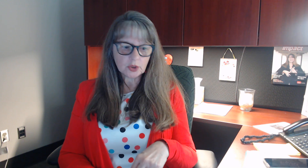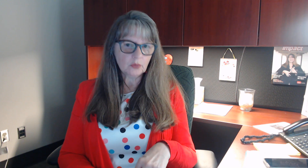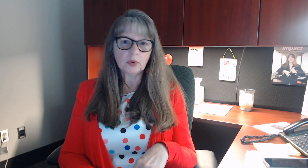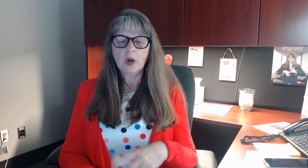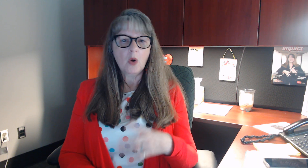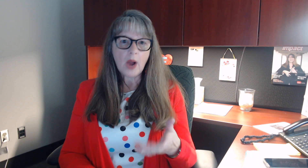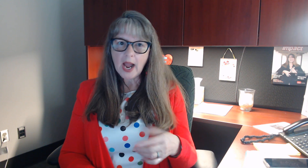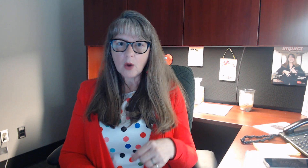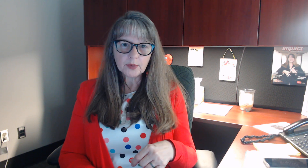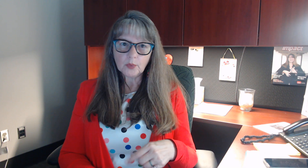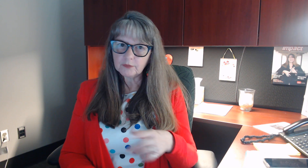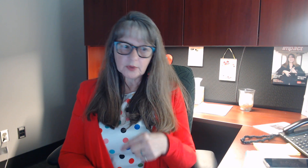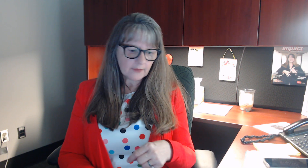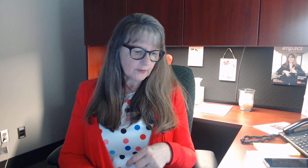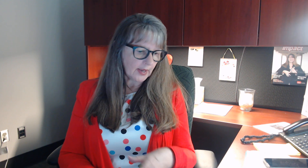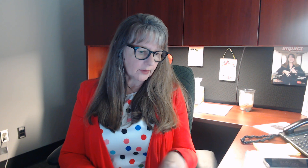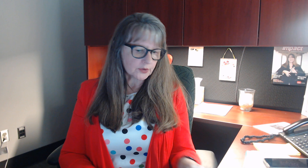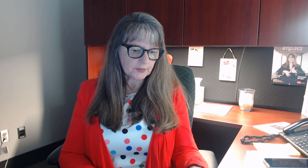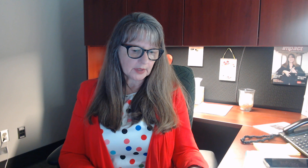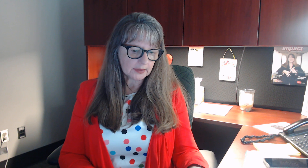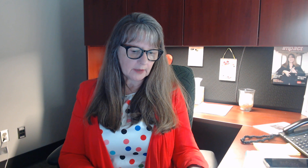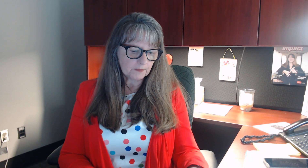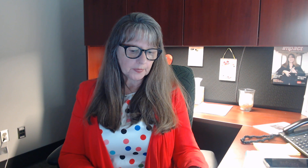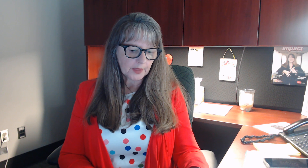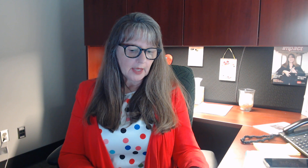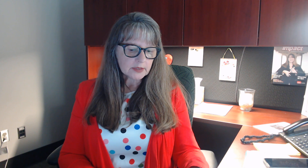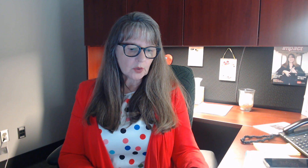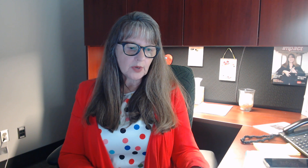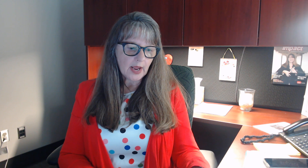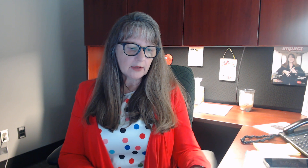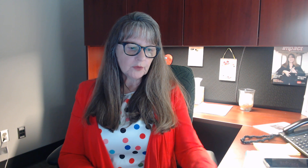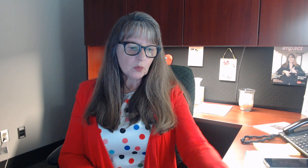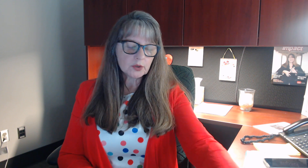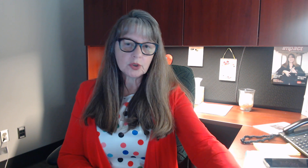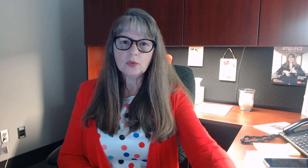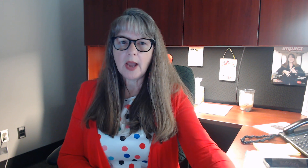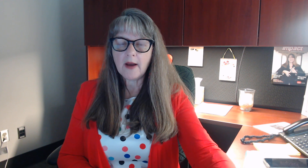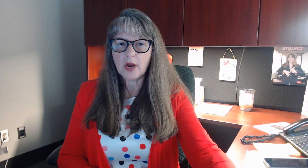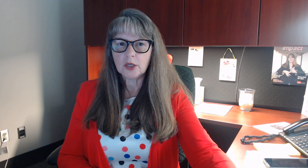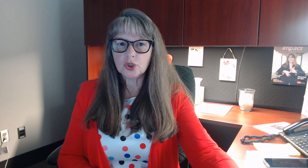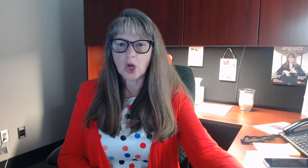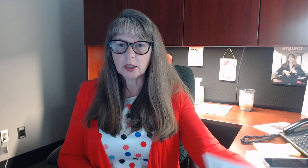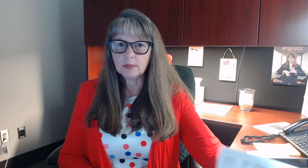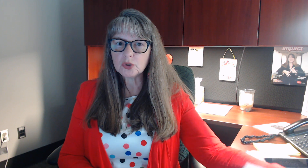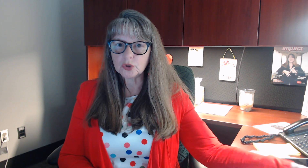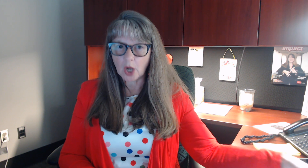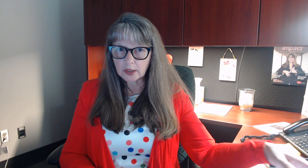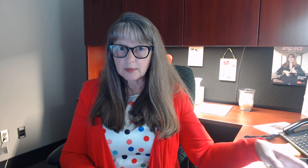Or, wow, what a wonderful life they've had, or something like that. So now if you want to have a document or document